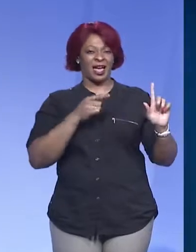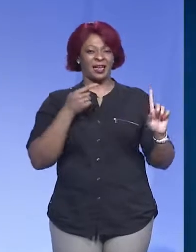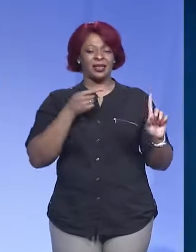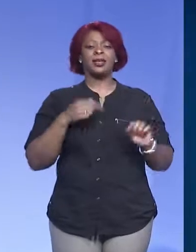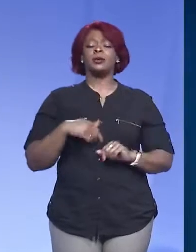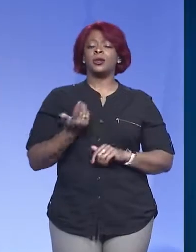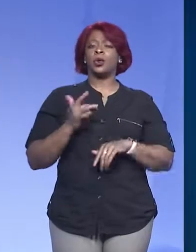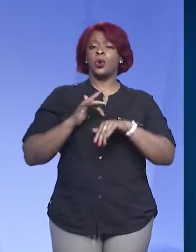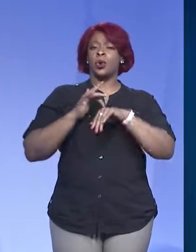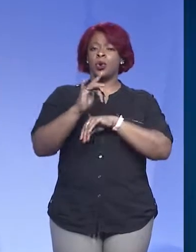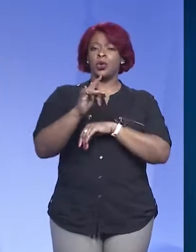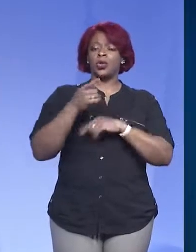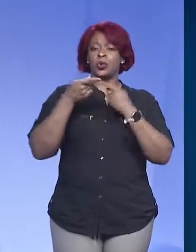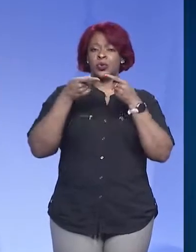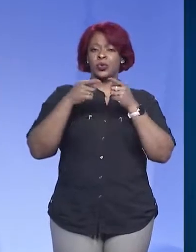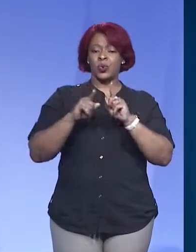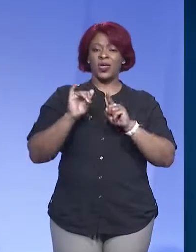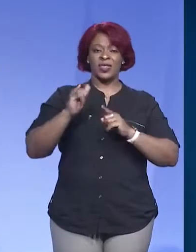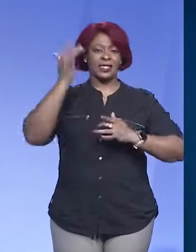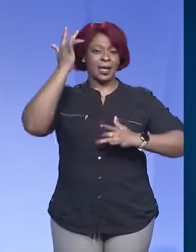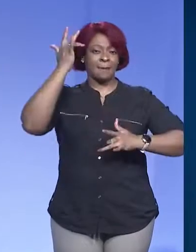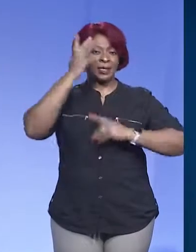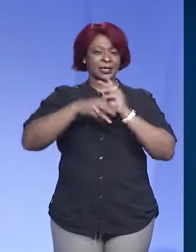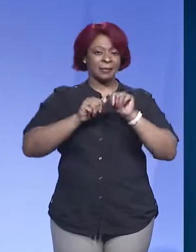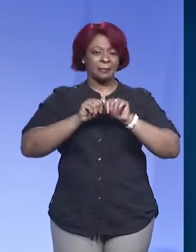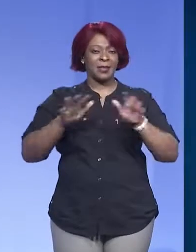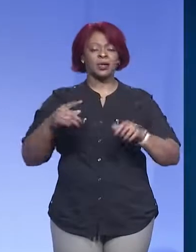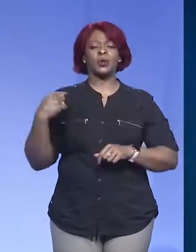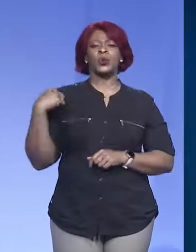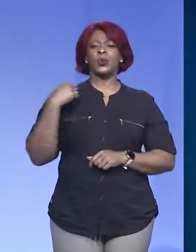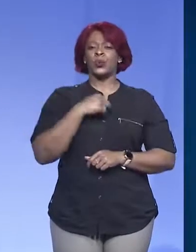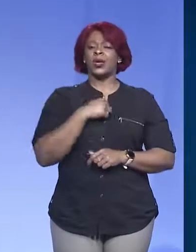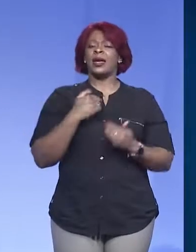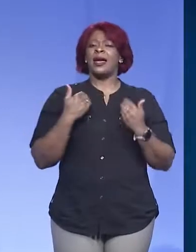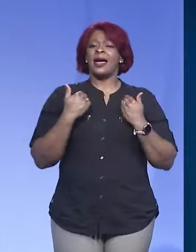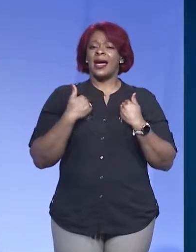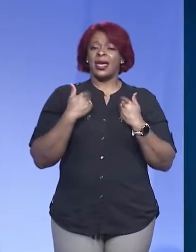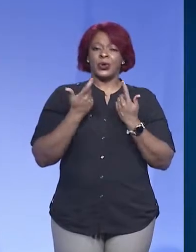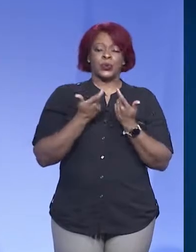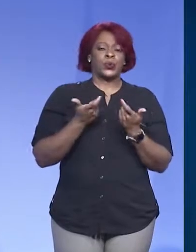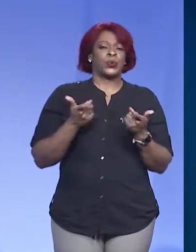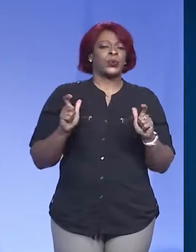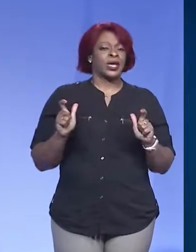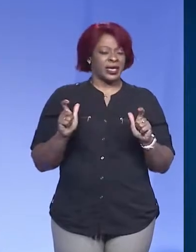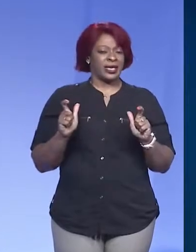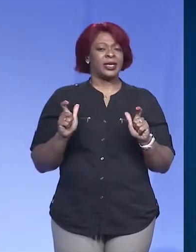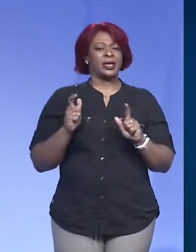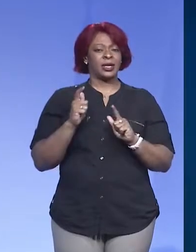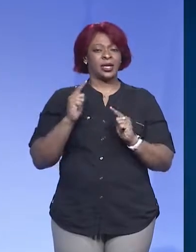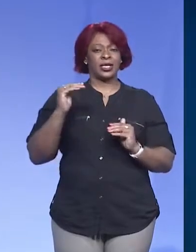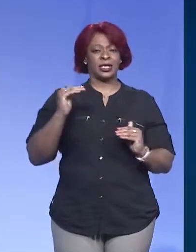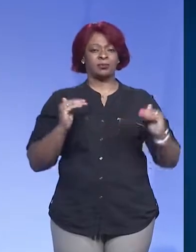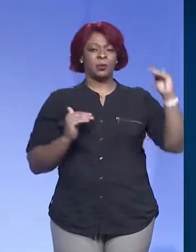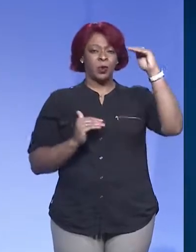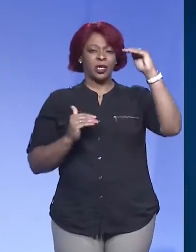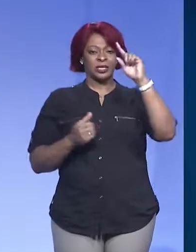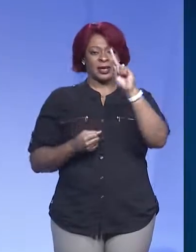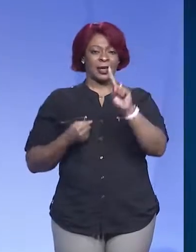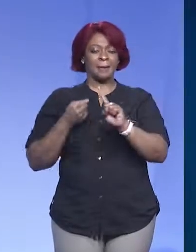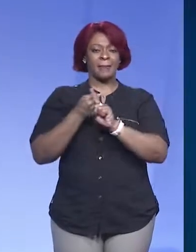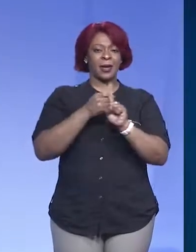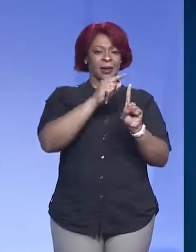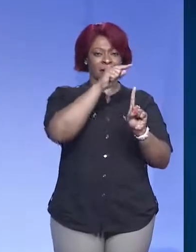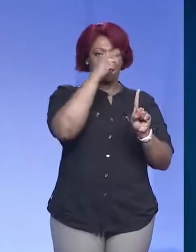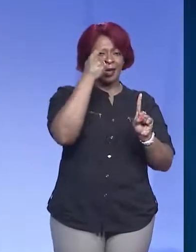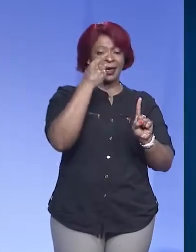but early in the epidemic, we had a much greater disproportionate impact on our Black